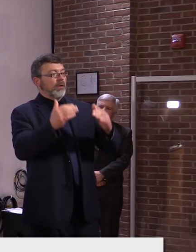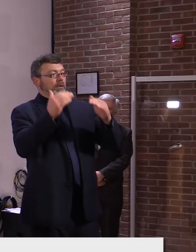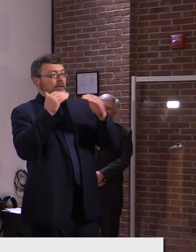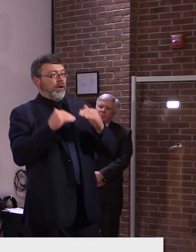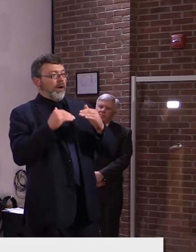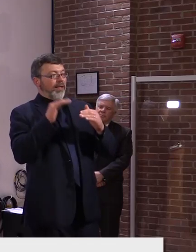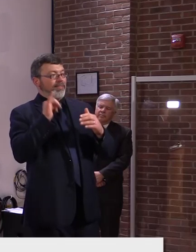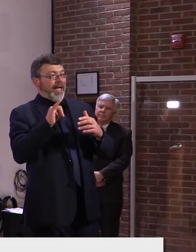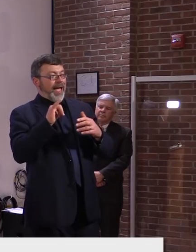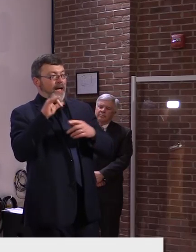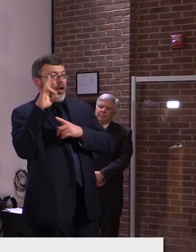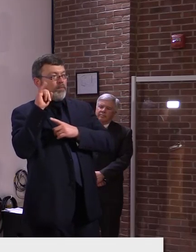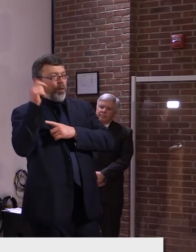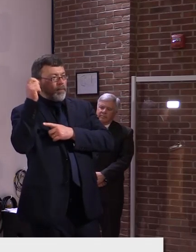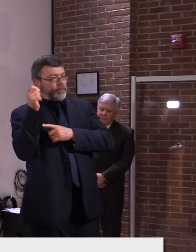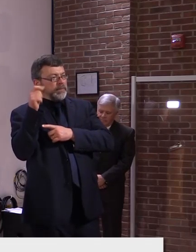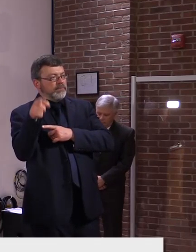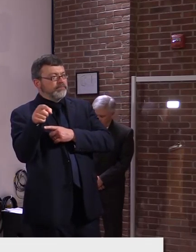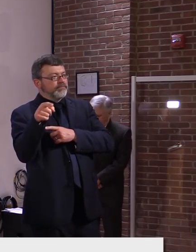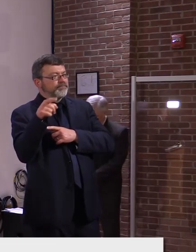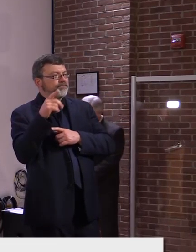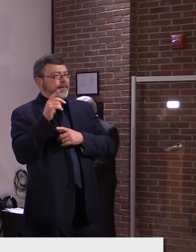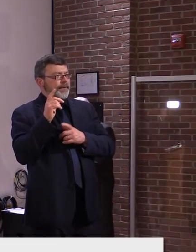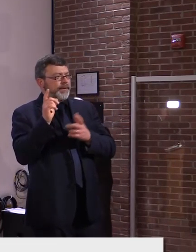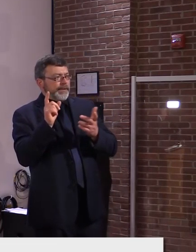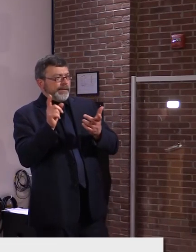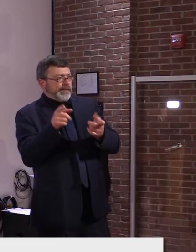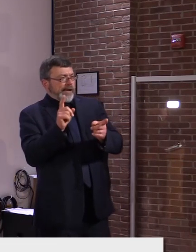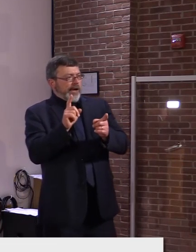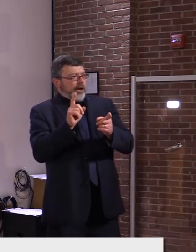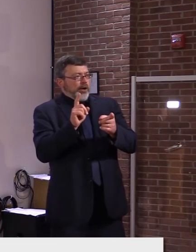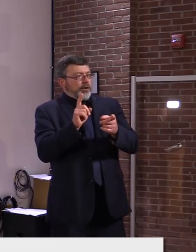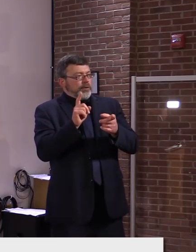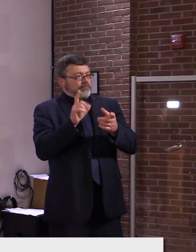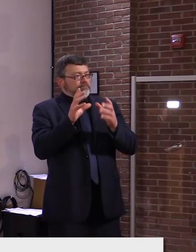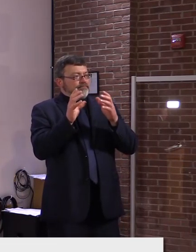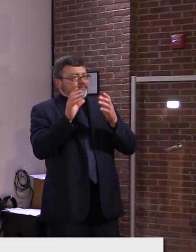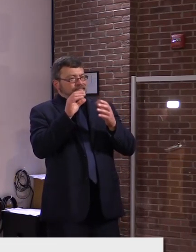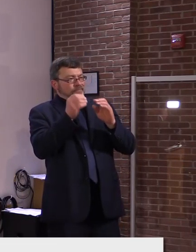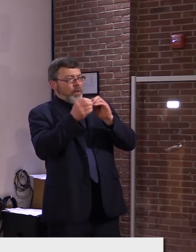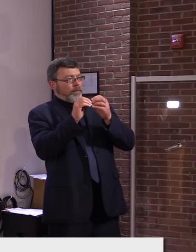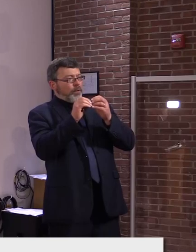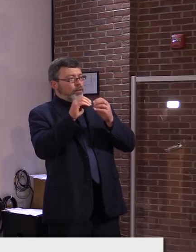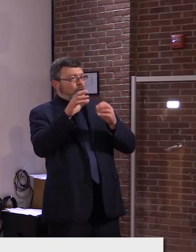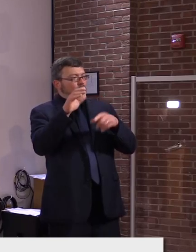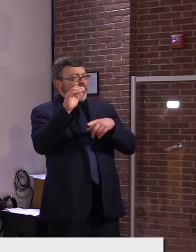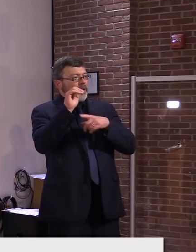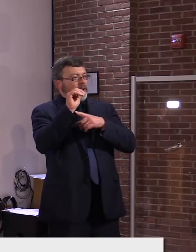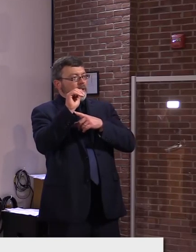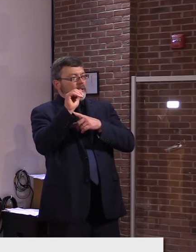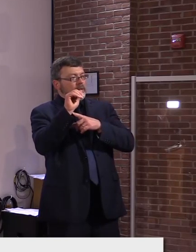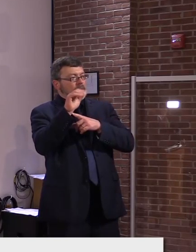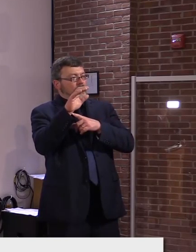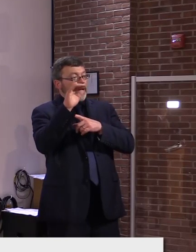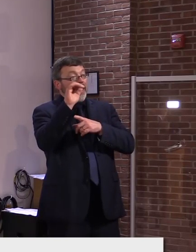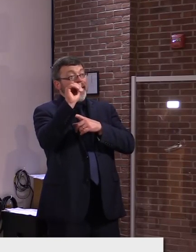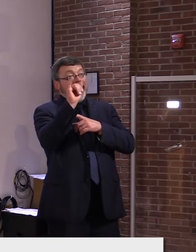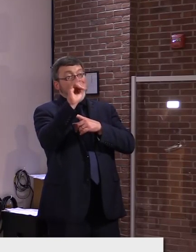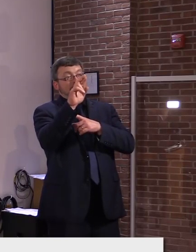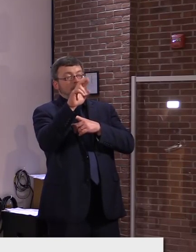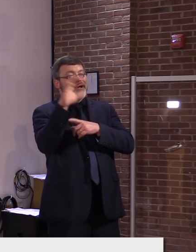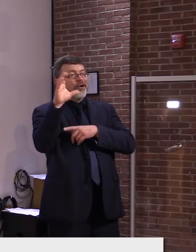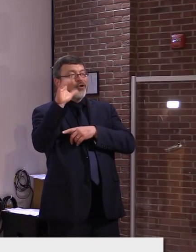carbon emissions going down in Vermont. And the electric utilities are asking for rate hikes, of course.